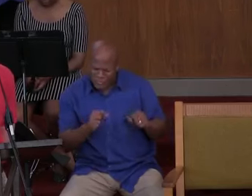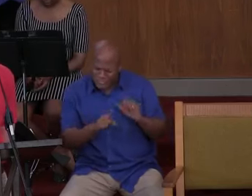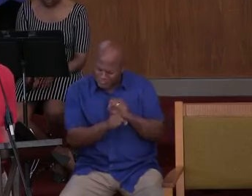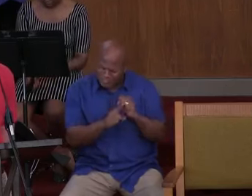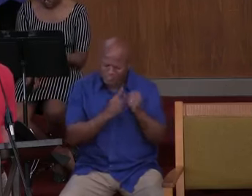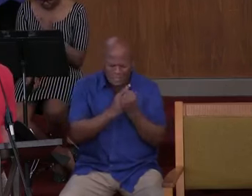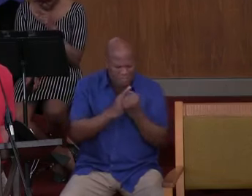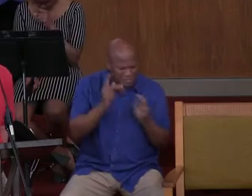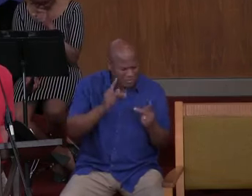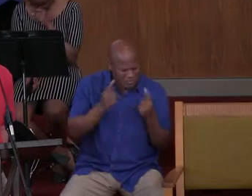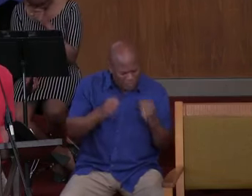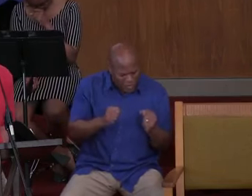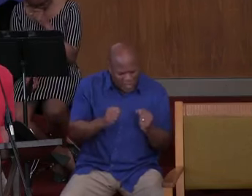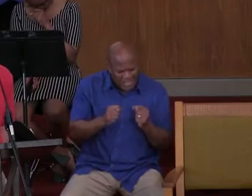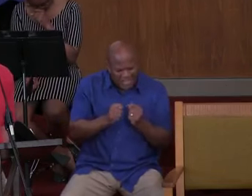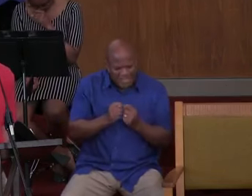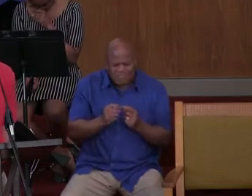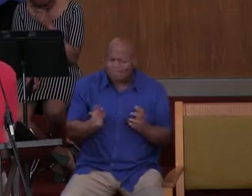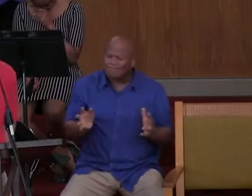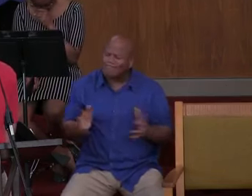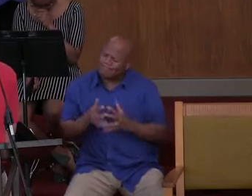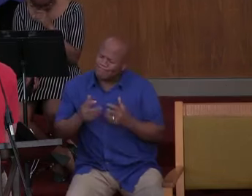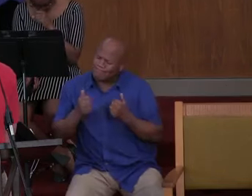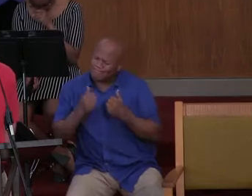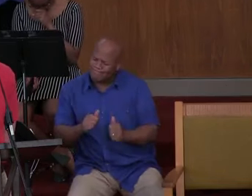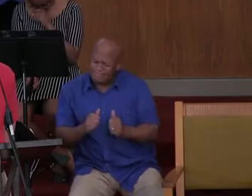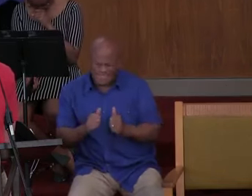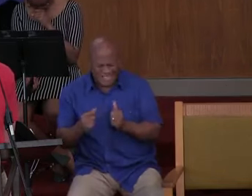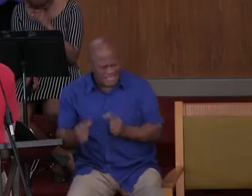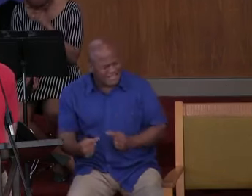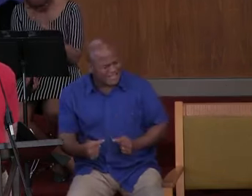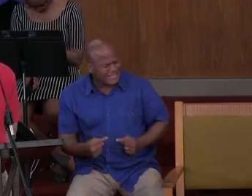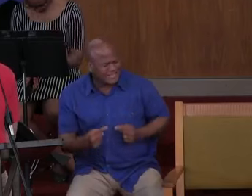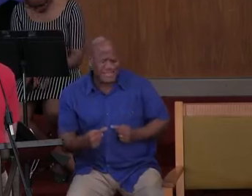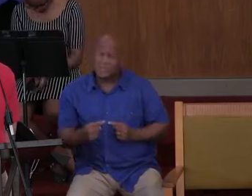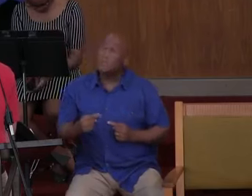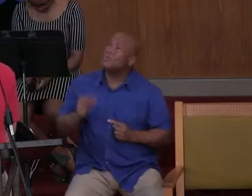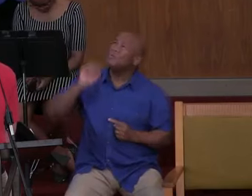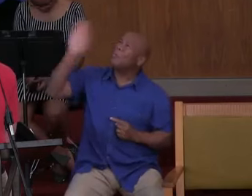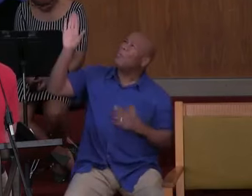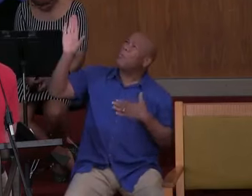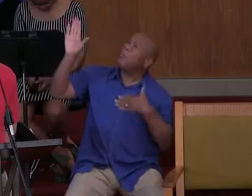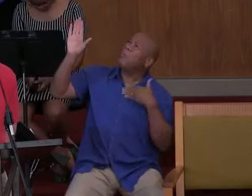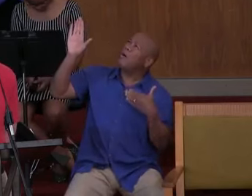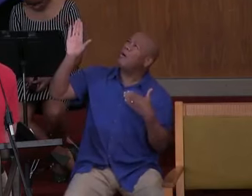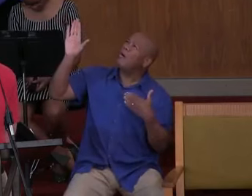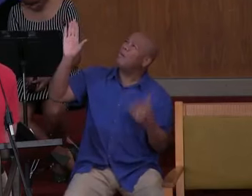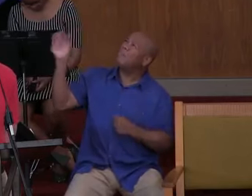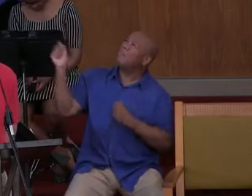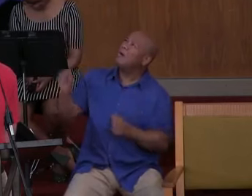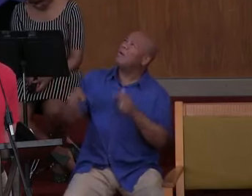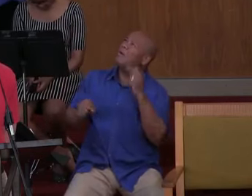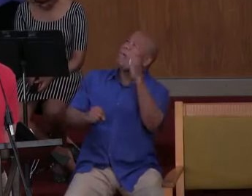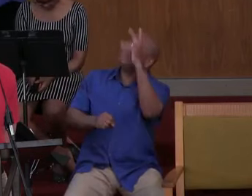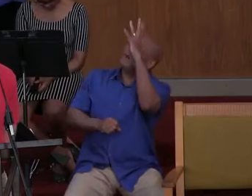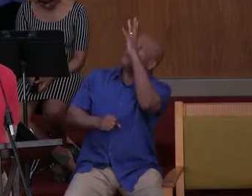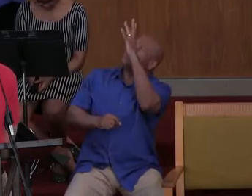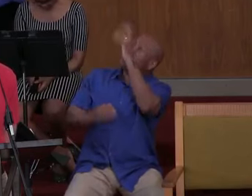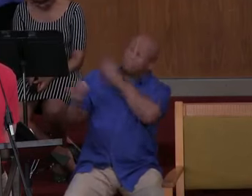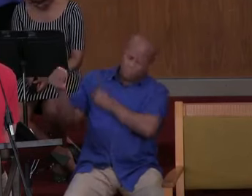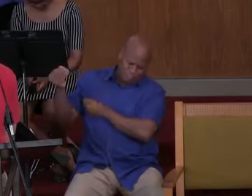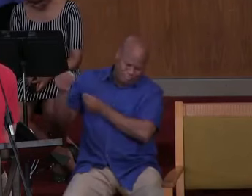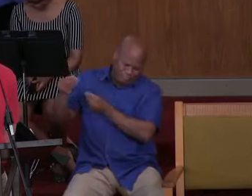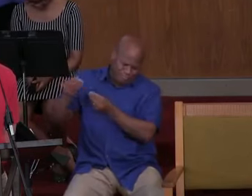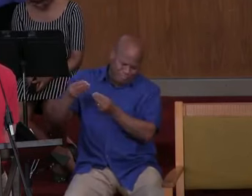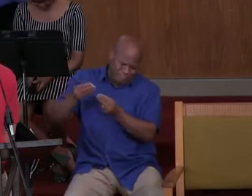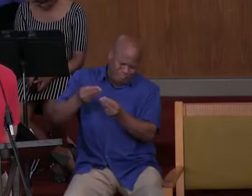that are trying to get pregnant, Lord, that you would just, in your will, Almighty God and Father, provide